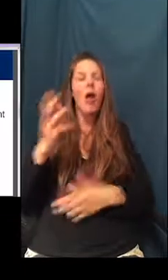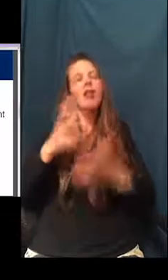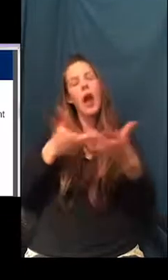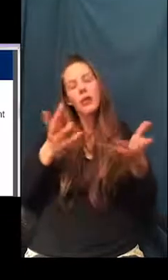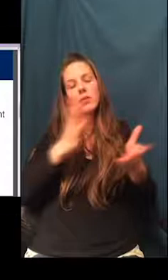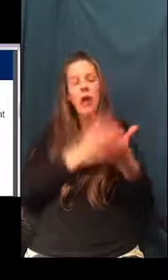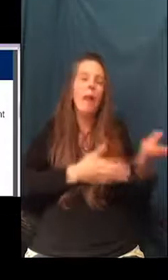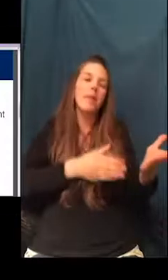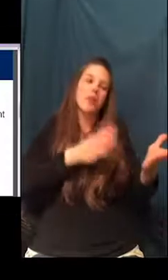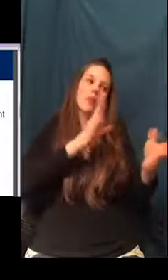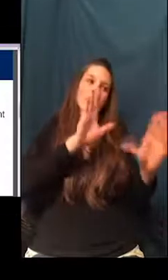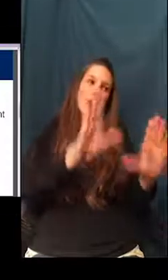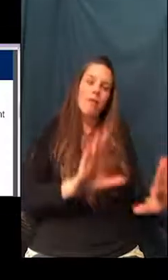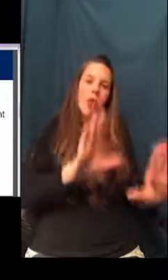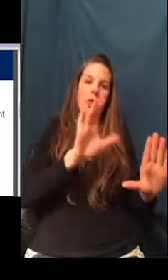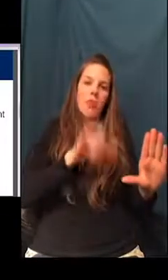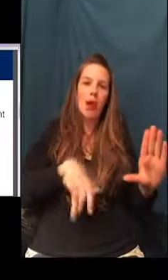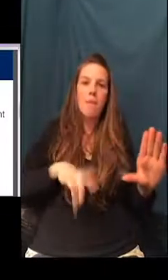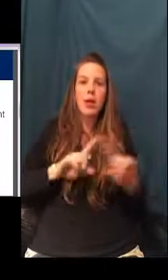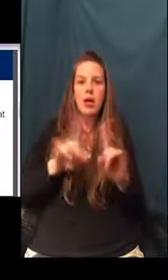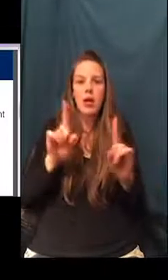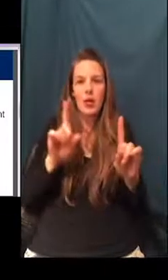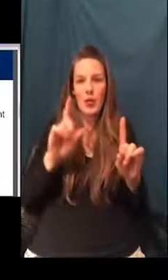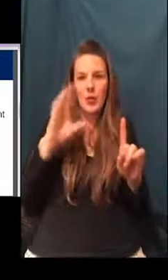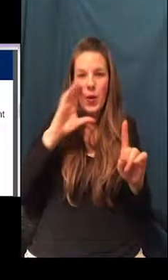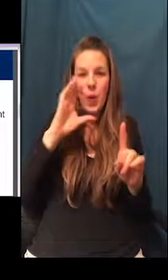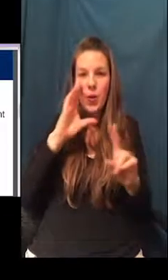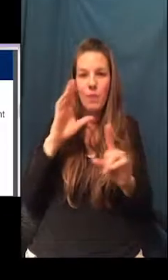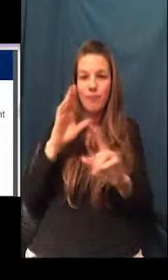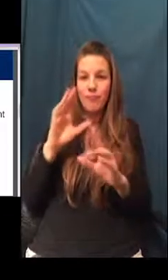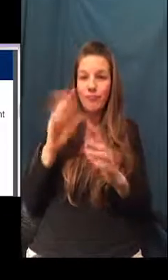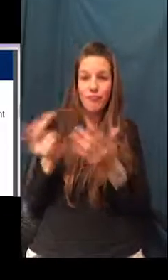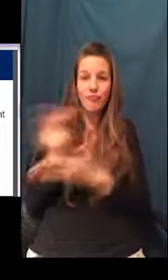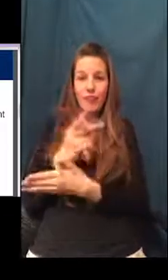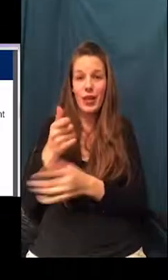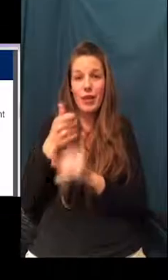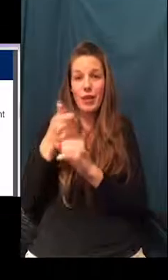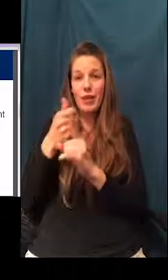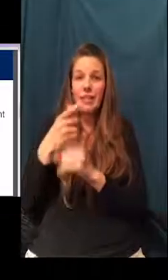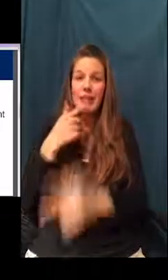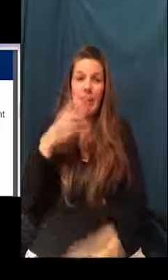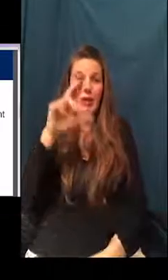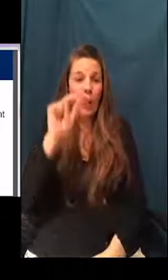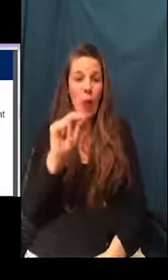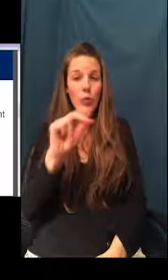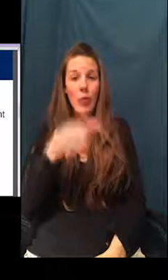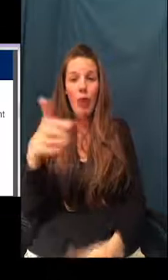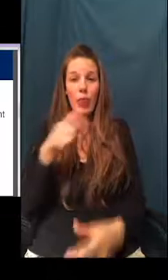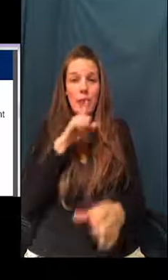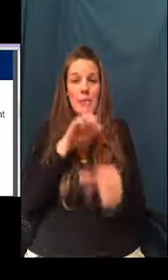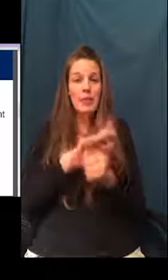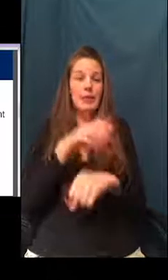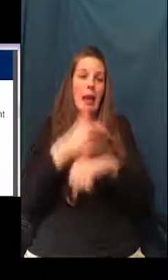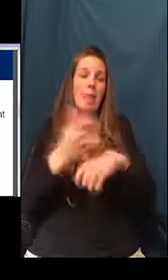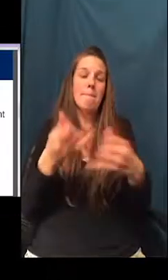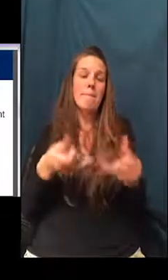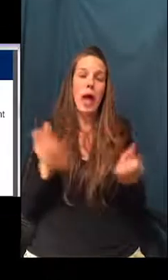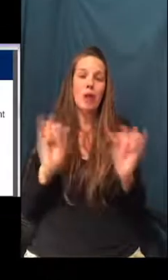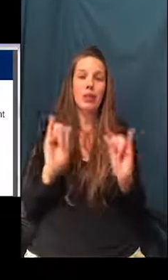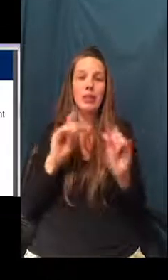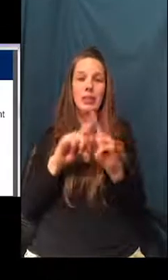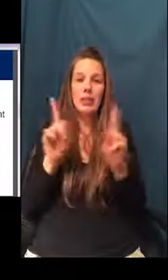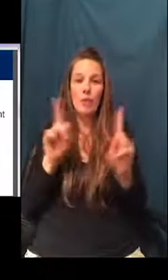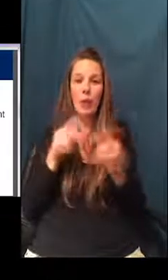them, some of them are great at it, but putting themselves as first, as far as saying no to a different commitment and setting boundaries in